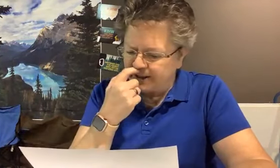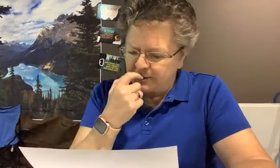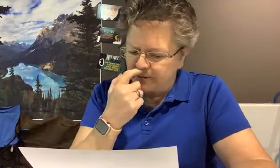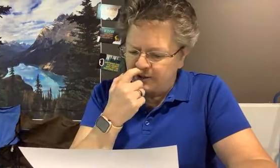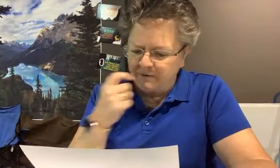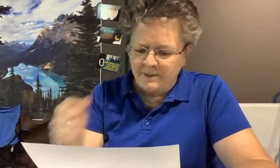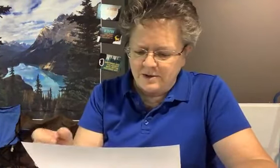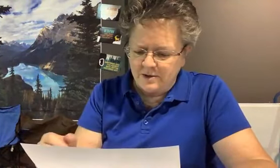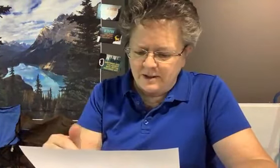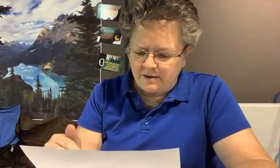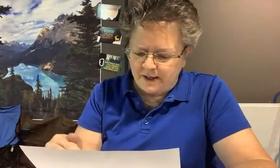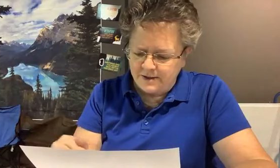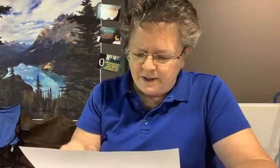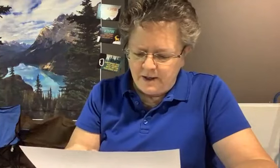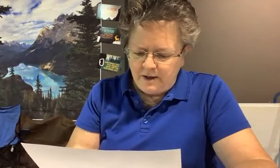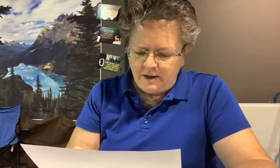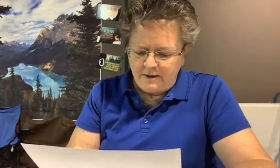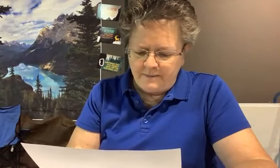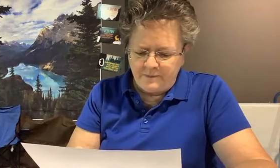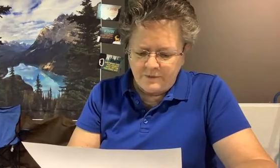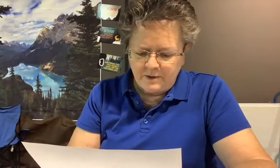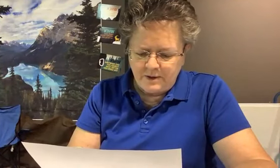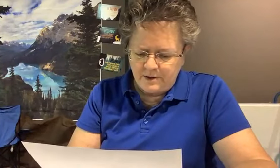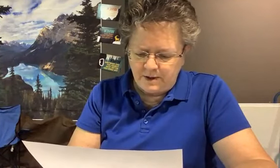so much information to tell you guys. Let's see.